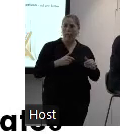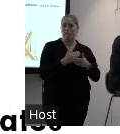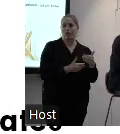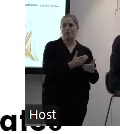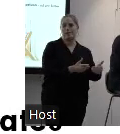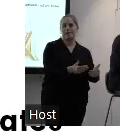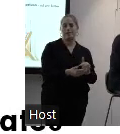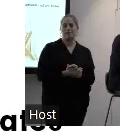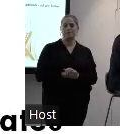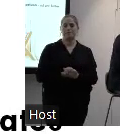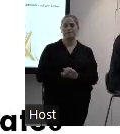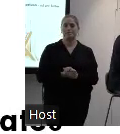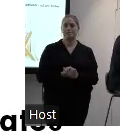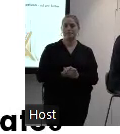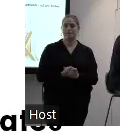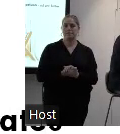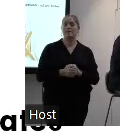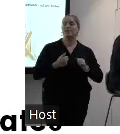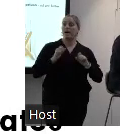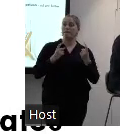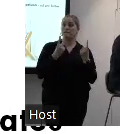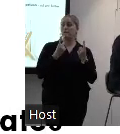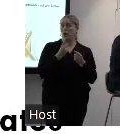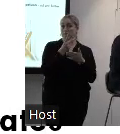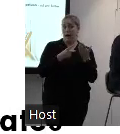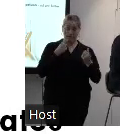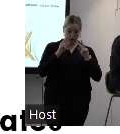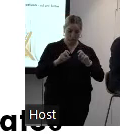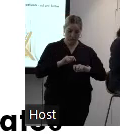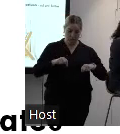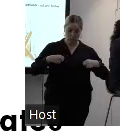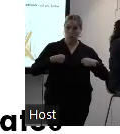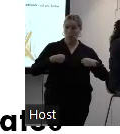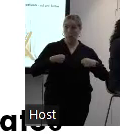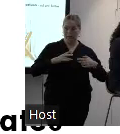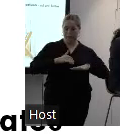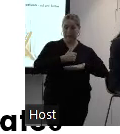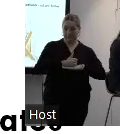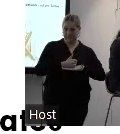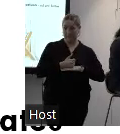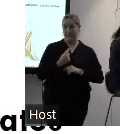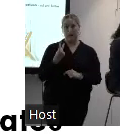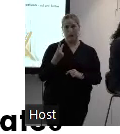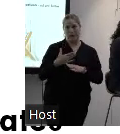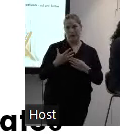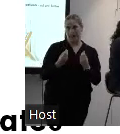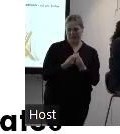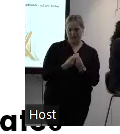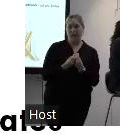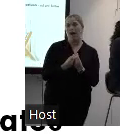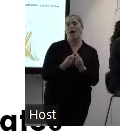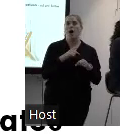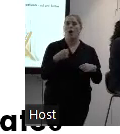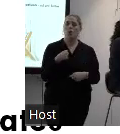So the first piece of research that we produced, which Shrujna and I worked on together, was looking at whether this was